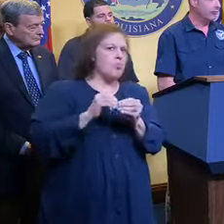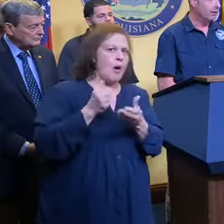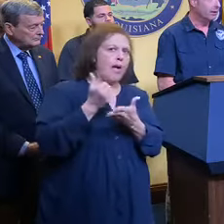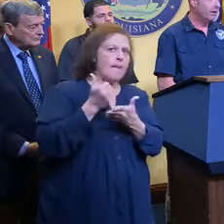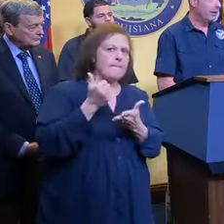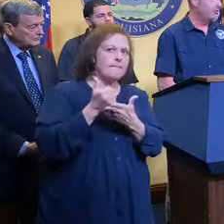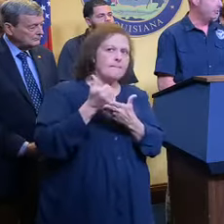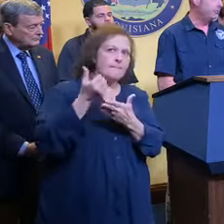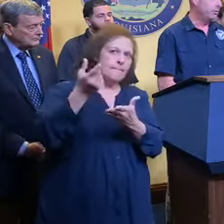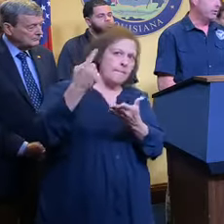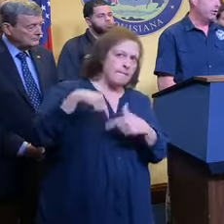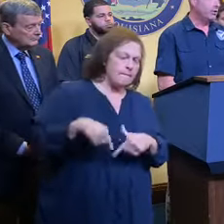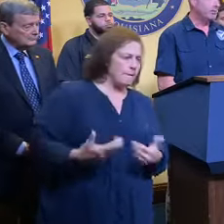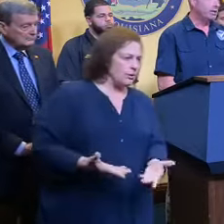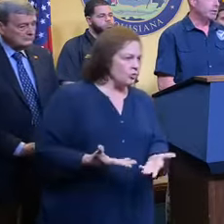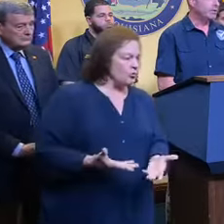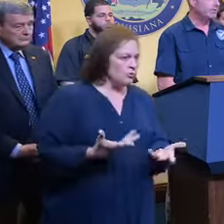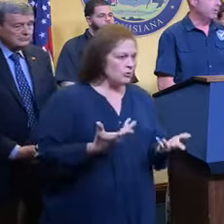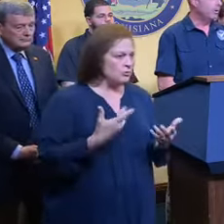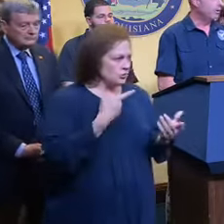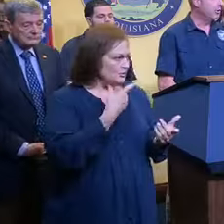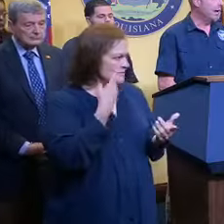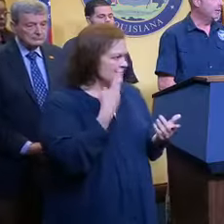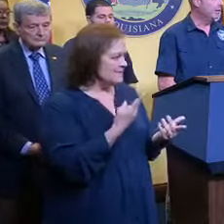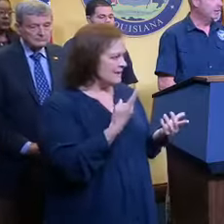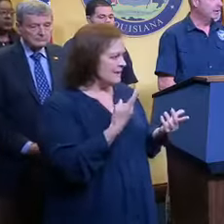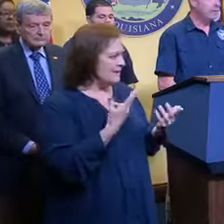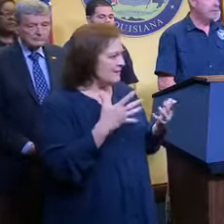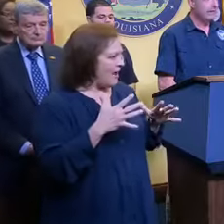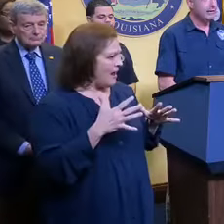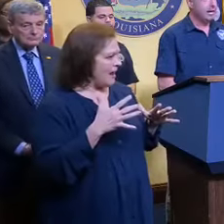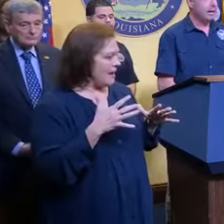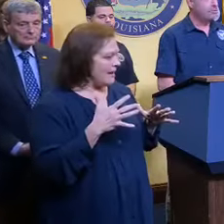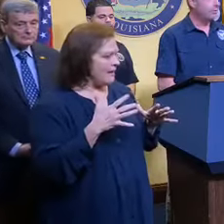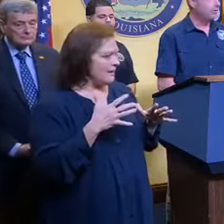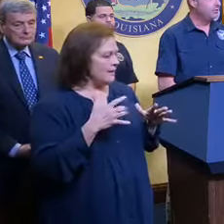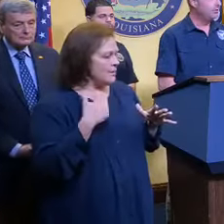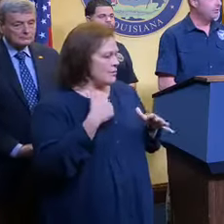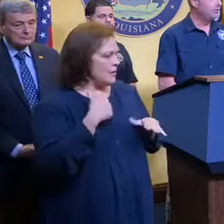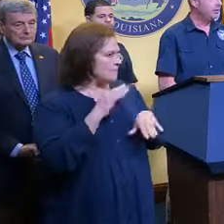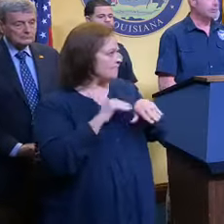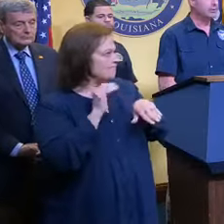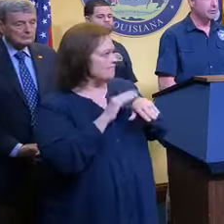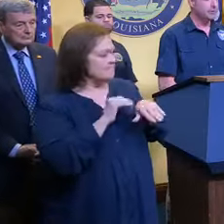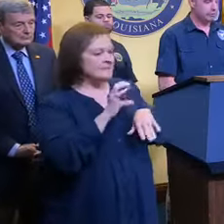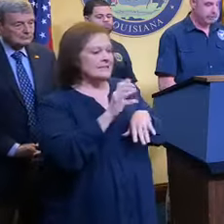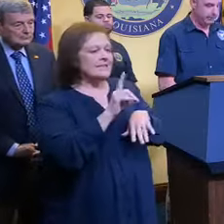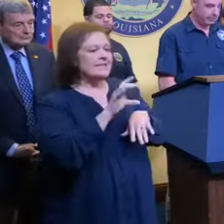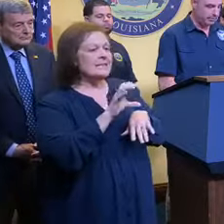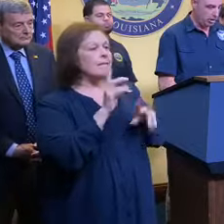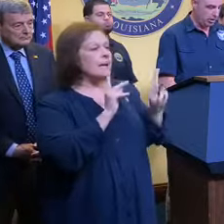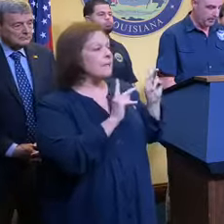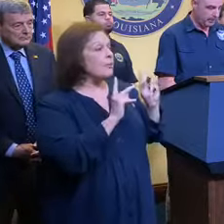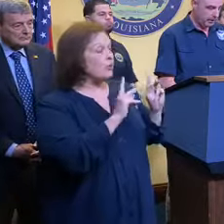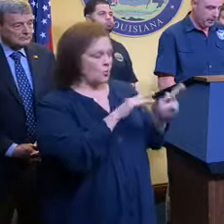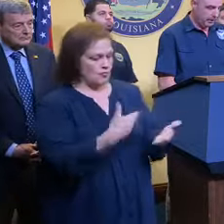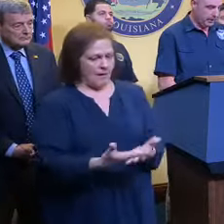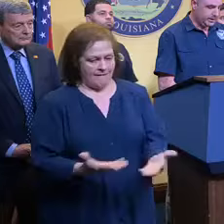federal government. As you've seen, we've already been leaning forward and proactive in making that happen, with CDC technical assistance arriving